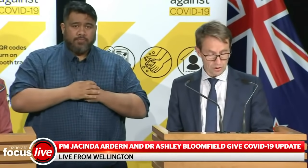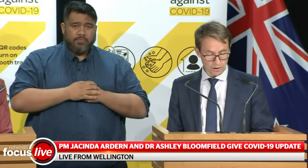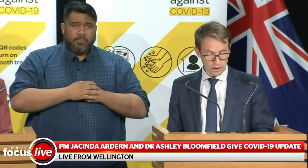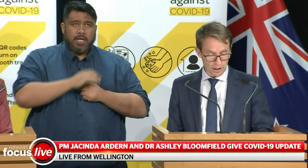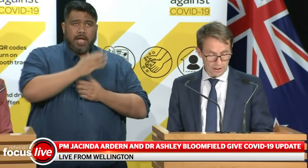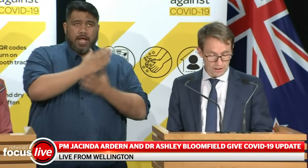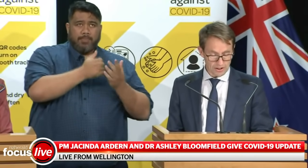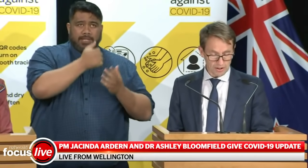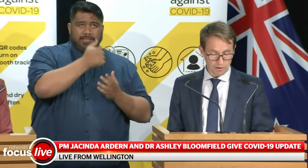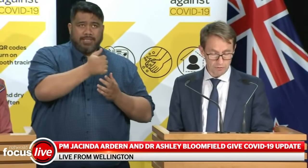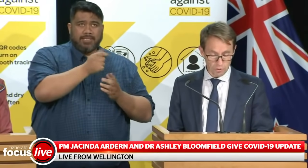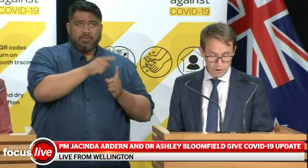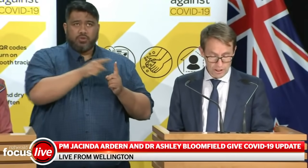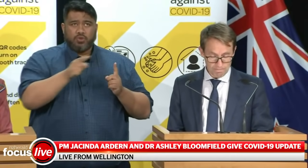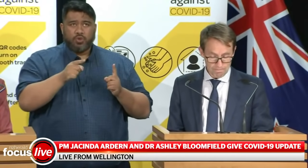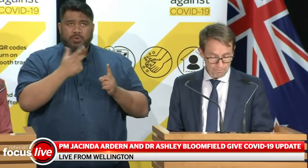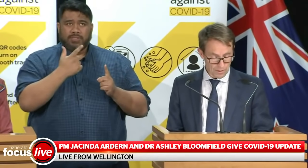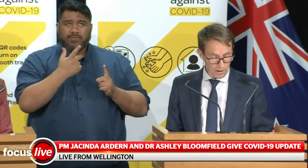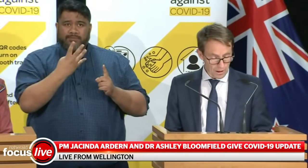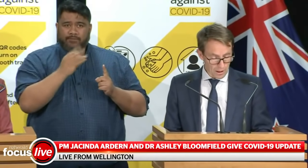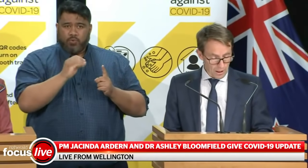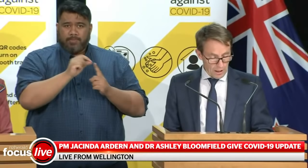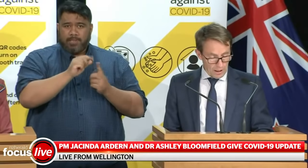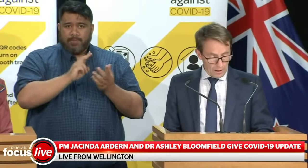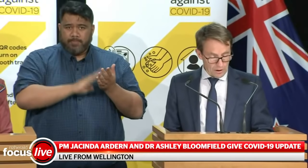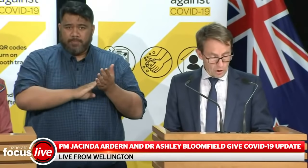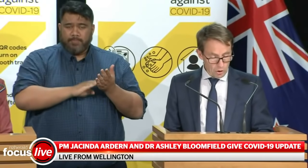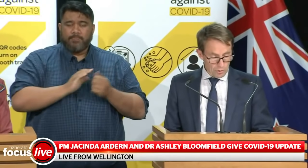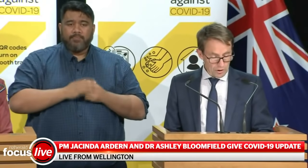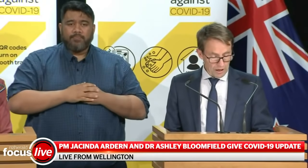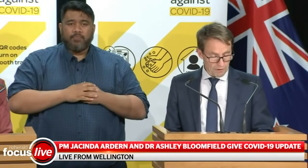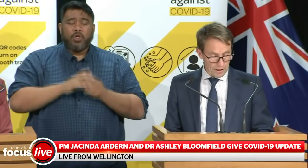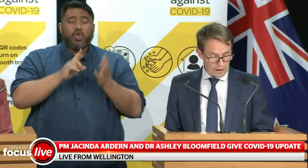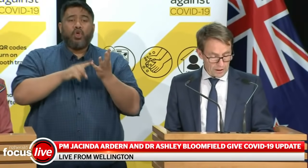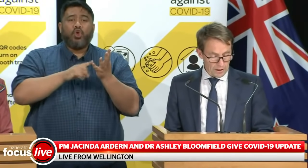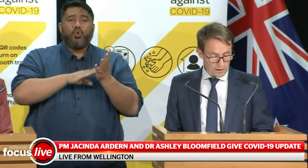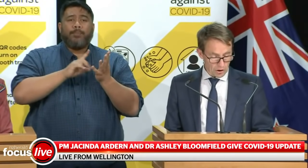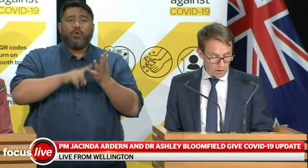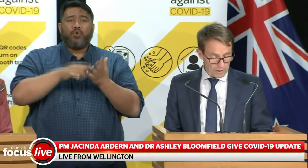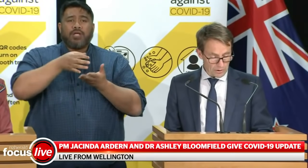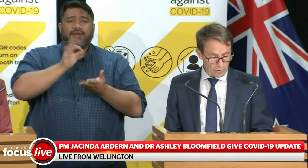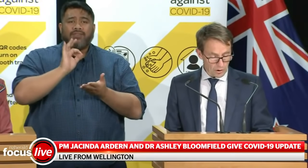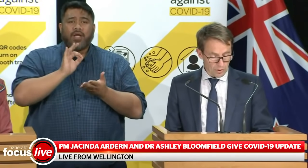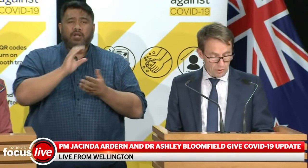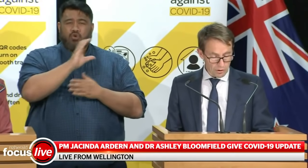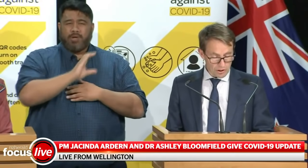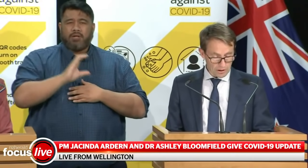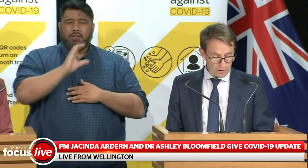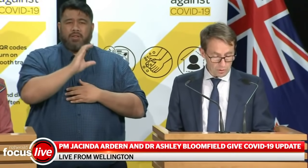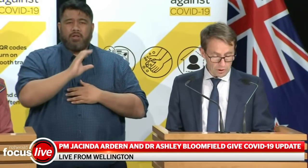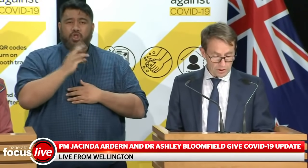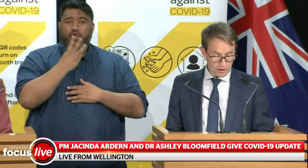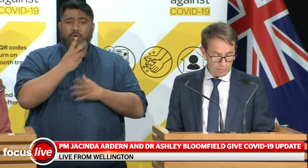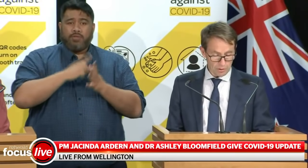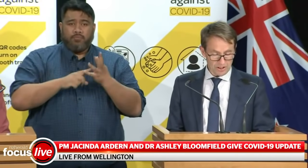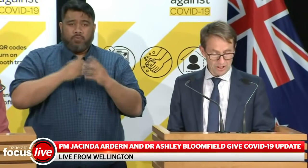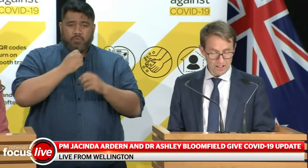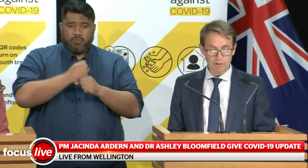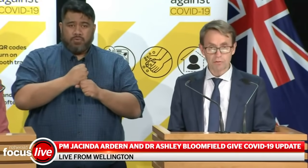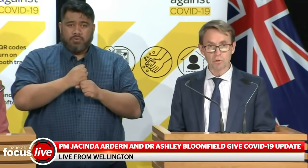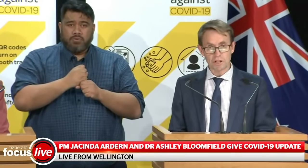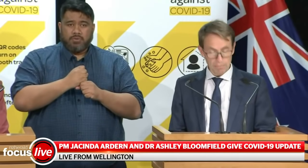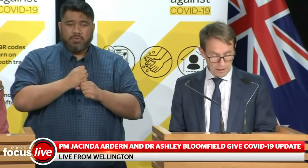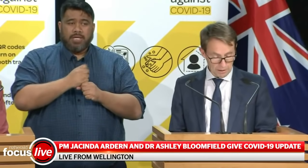between 6:39 and 7:40. The Umu Cafe in Coromandel on the 13th of August